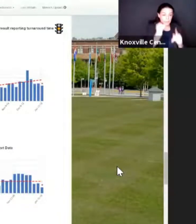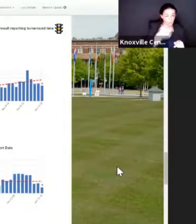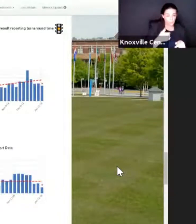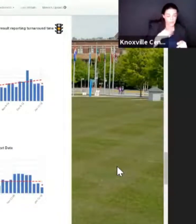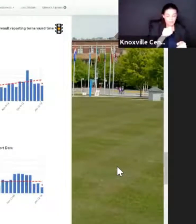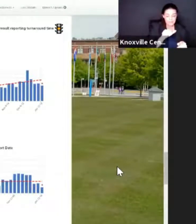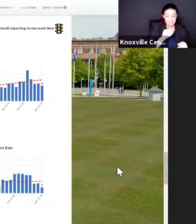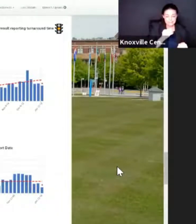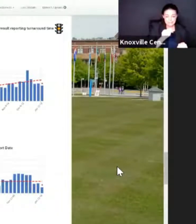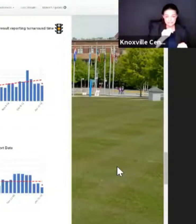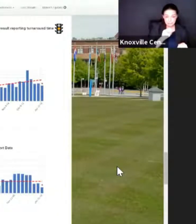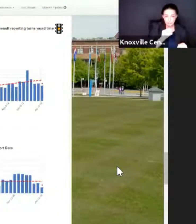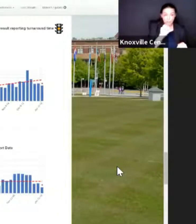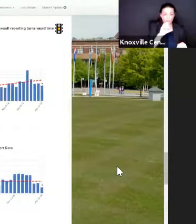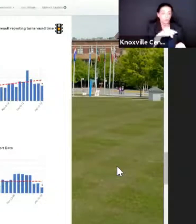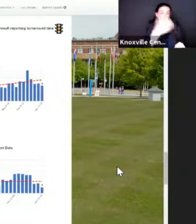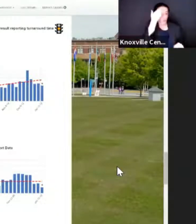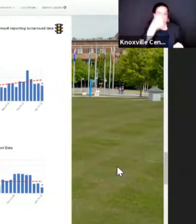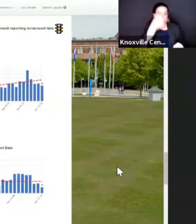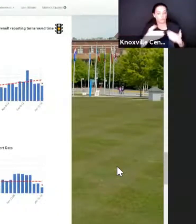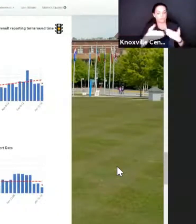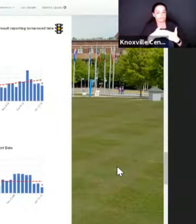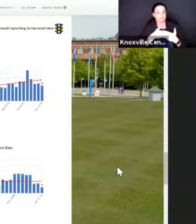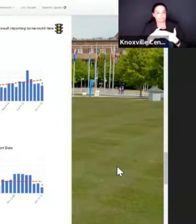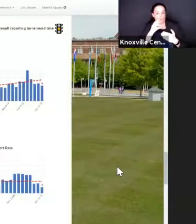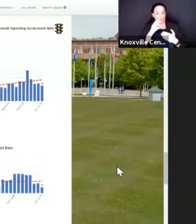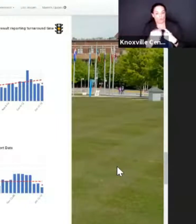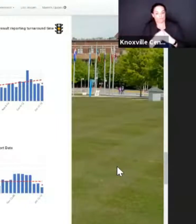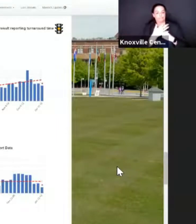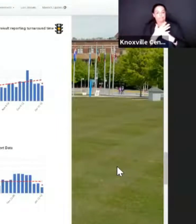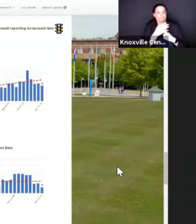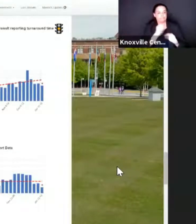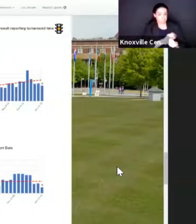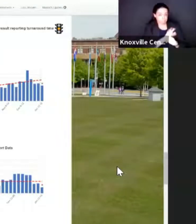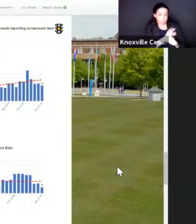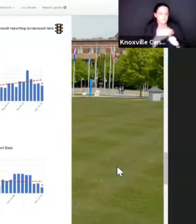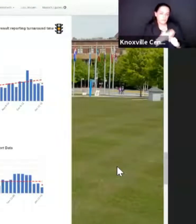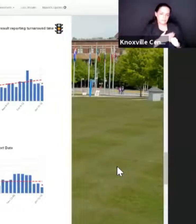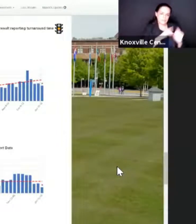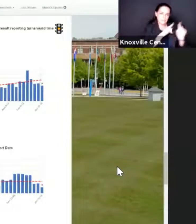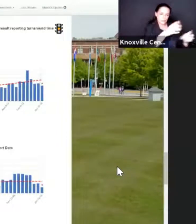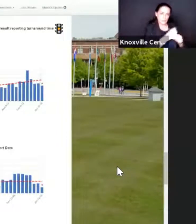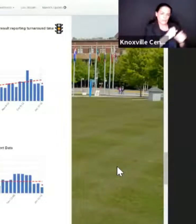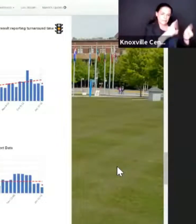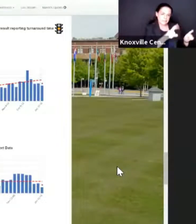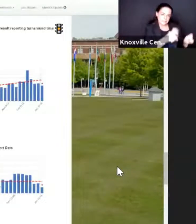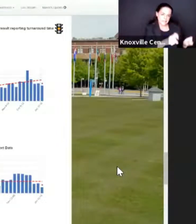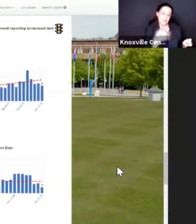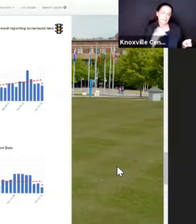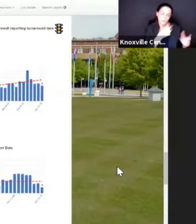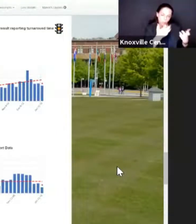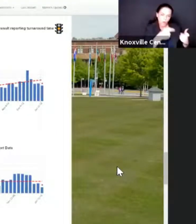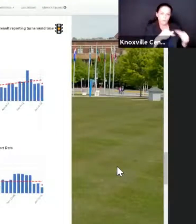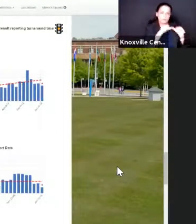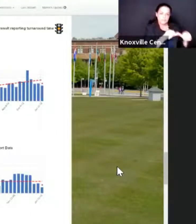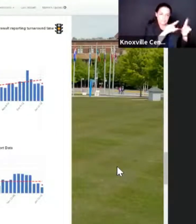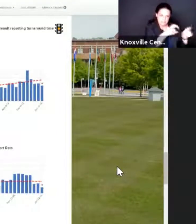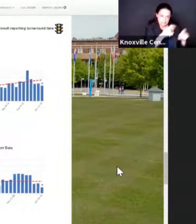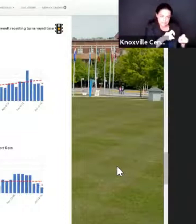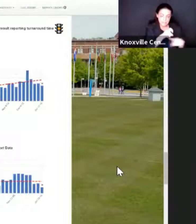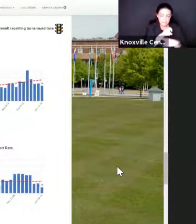who have been exposed to COVID-19 to get tested. We want folks to continue to get tested. Regarding lab